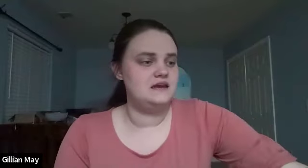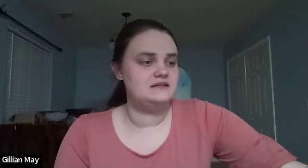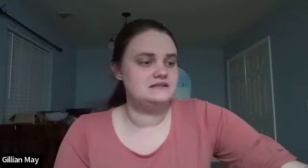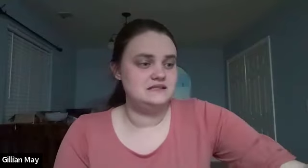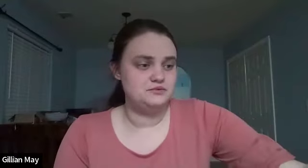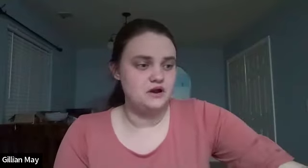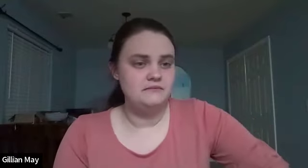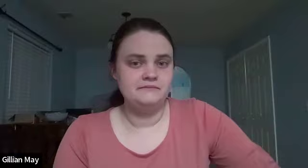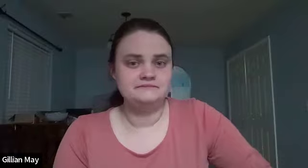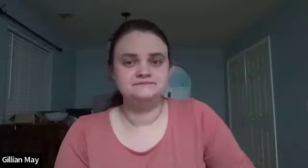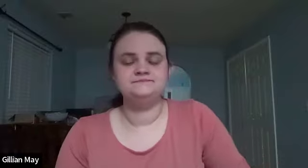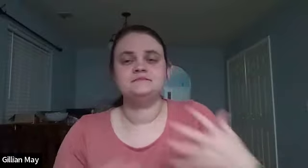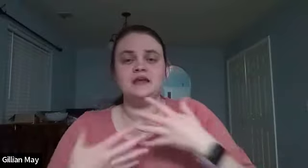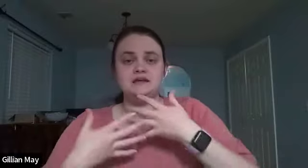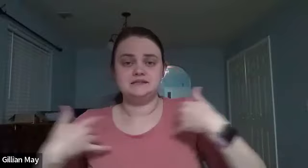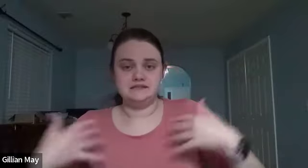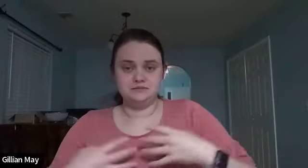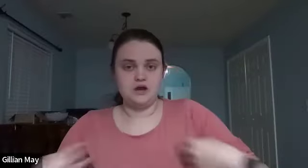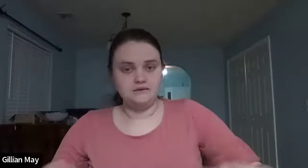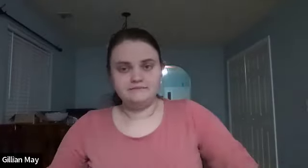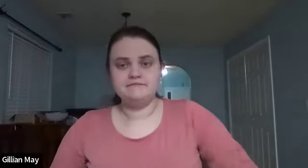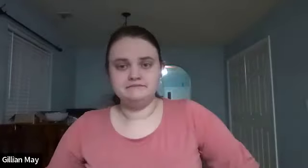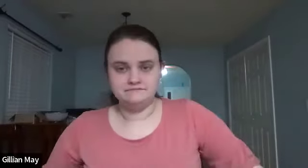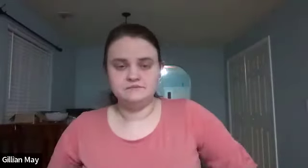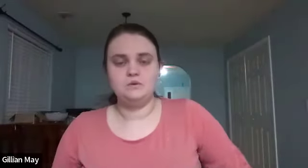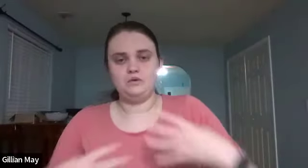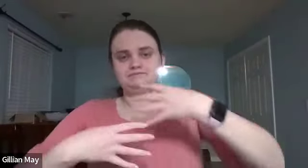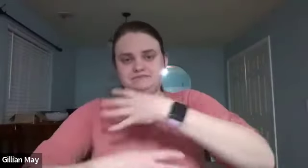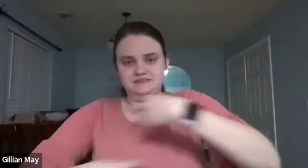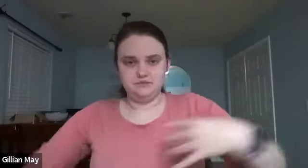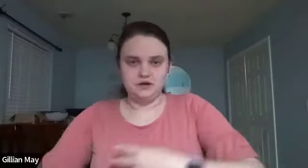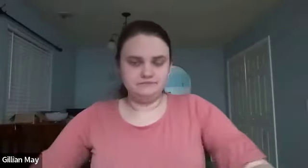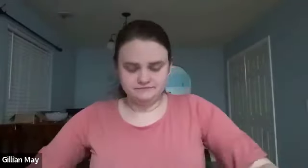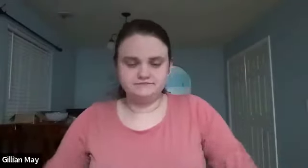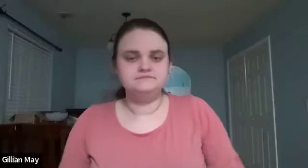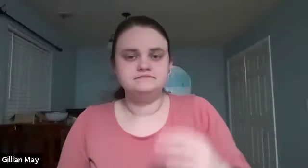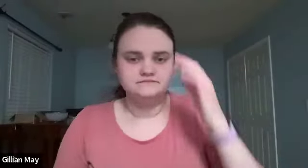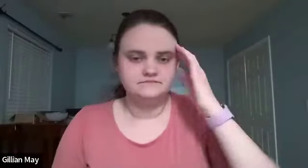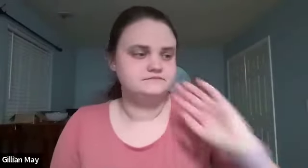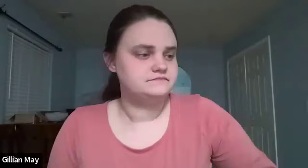Then zebra, zebra or zebra.